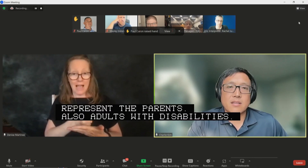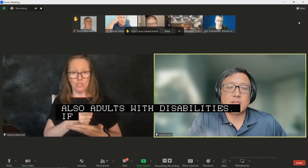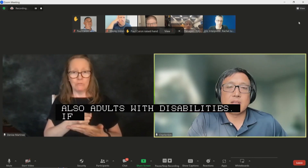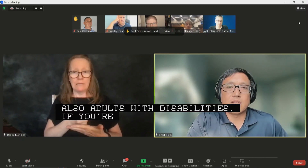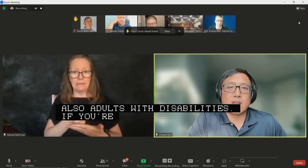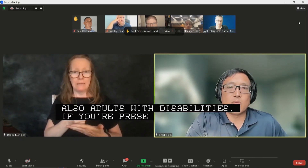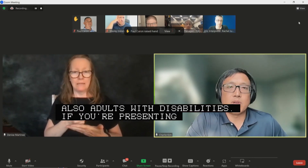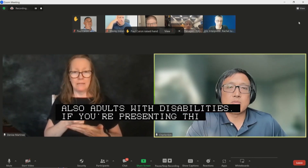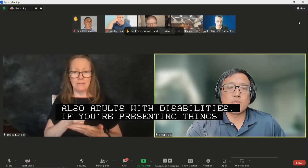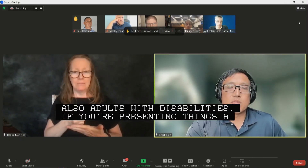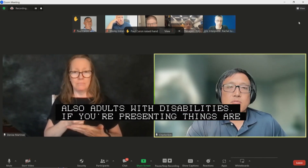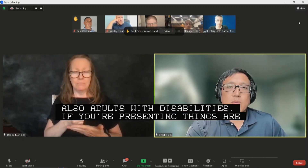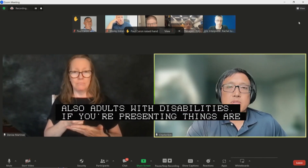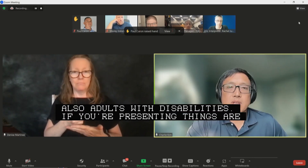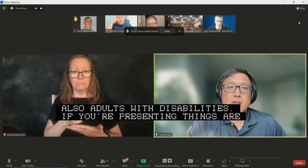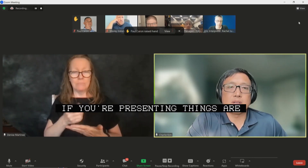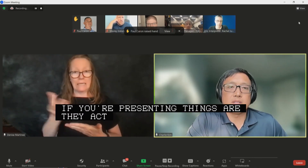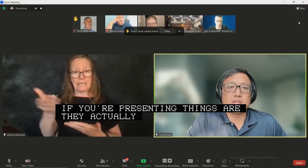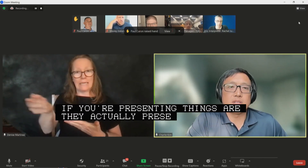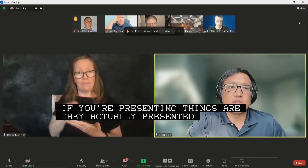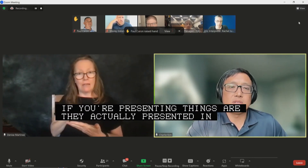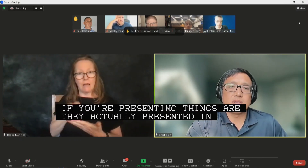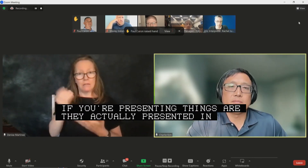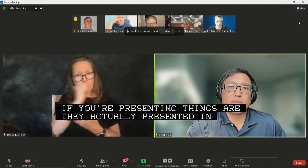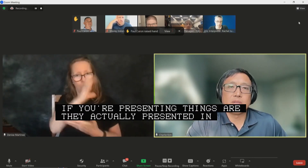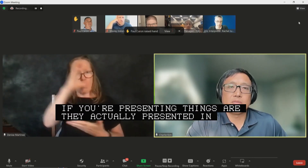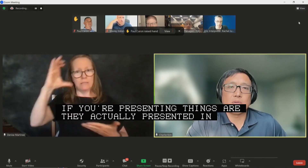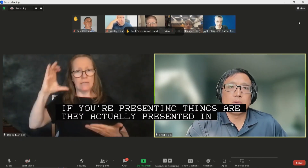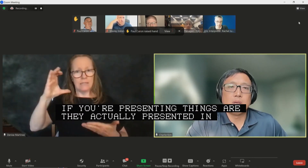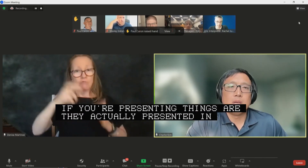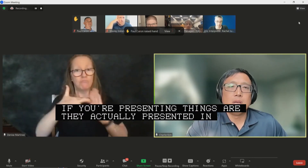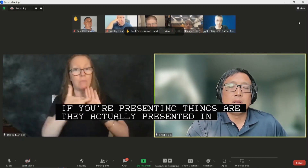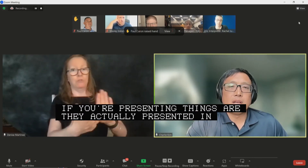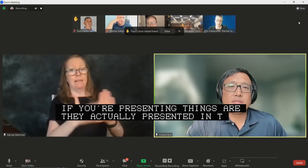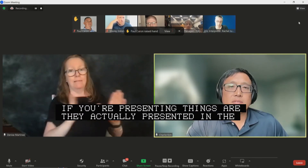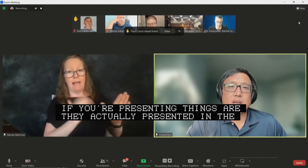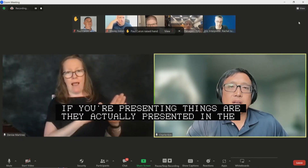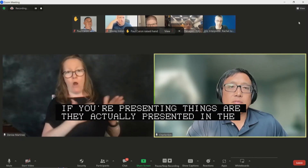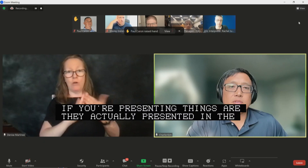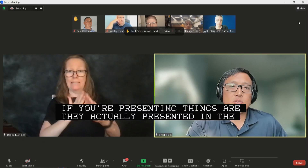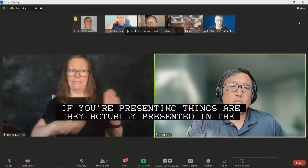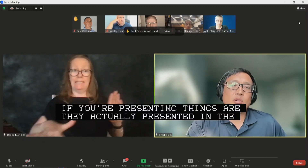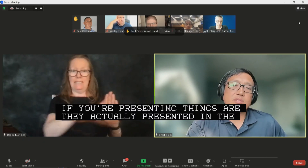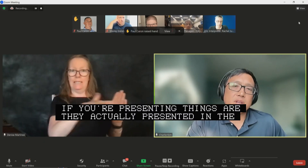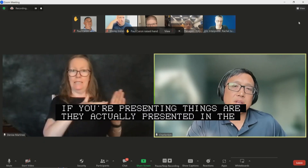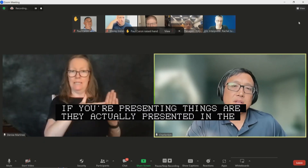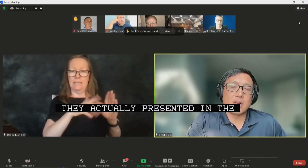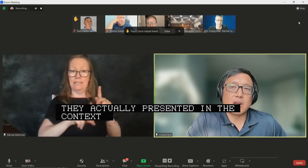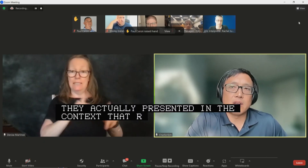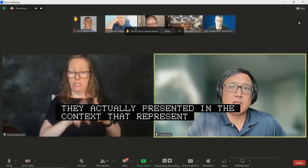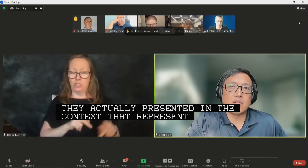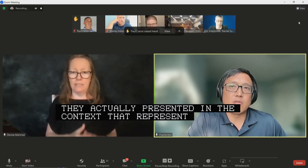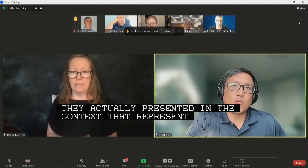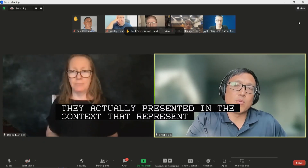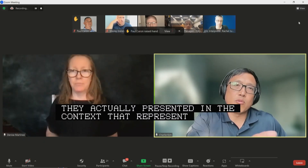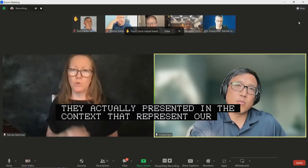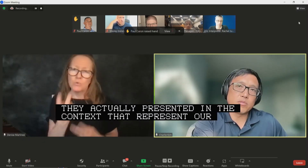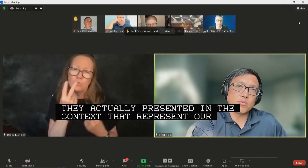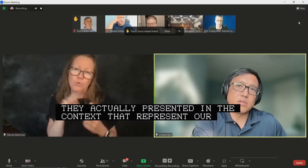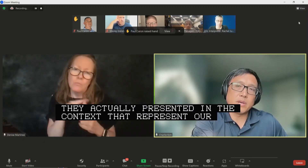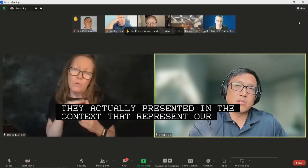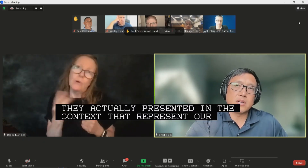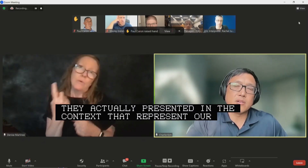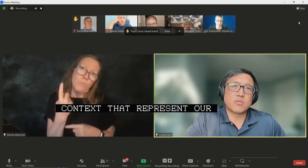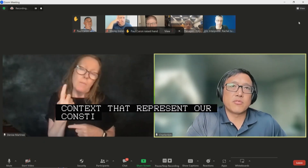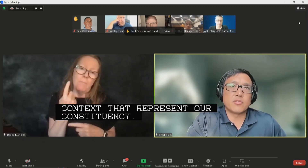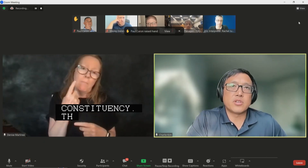context that we are supposed to be representing our constituencies? So that's kind of the two points that I you know, the one point was